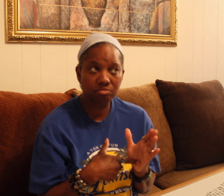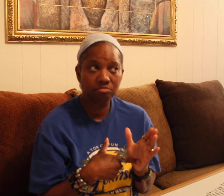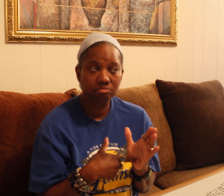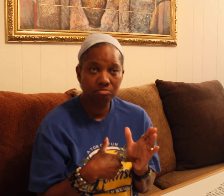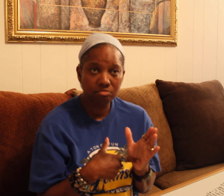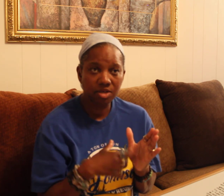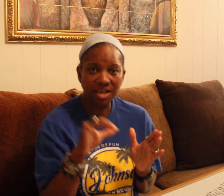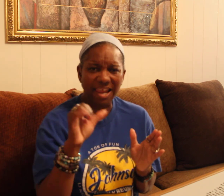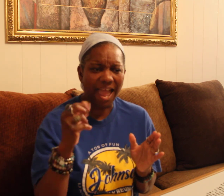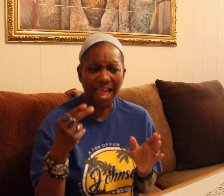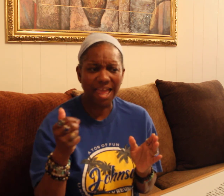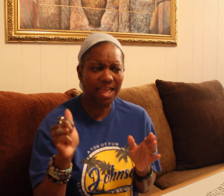23, yea,